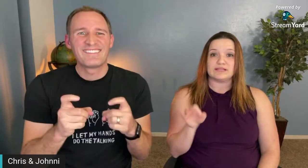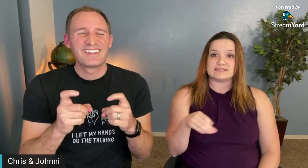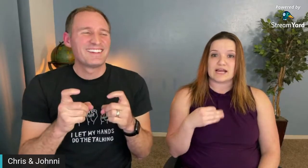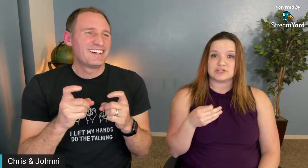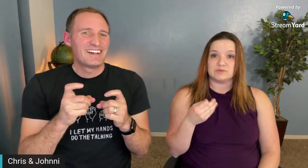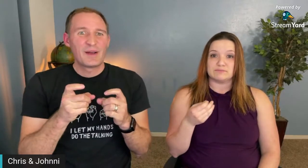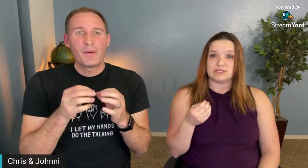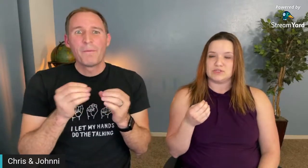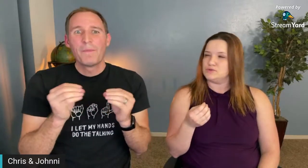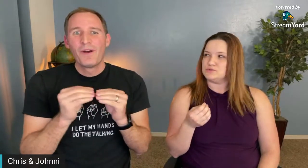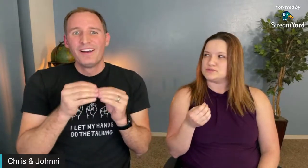that actually would be used.